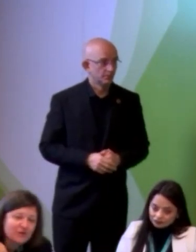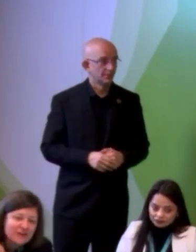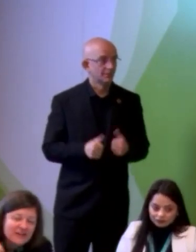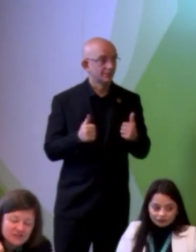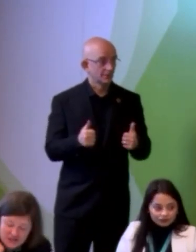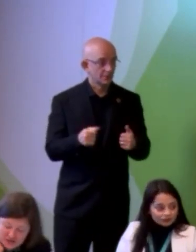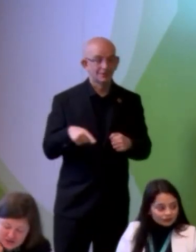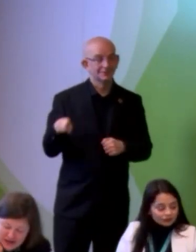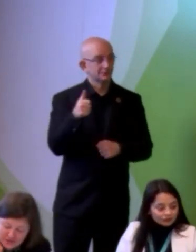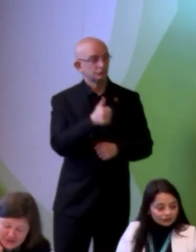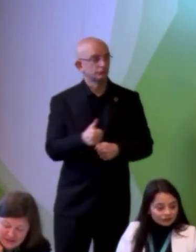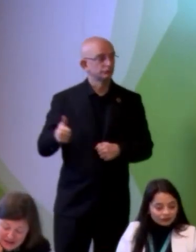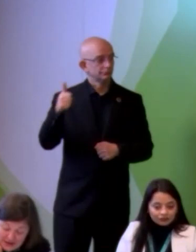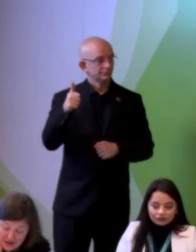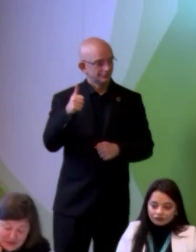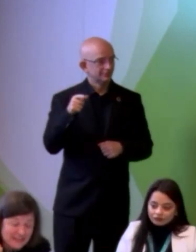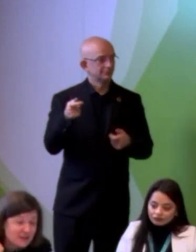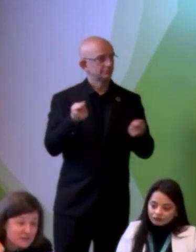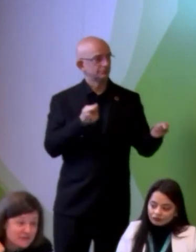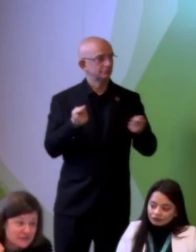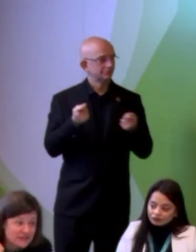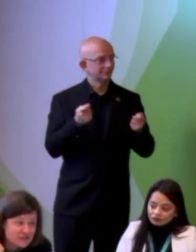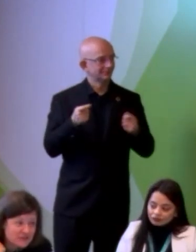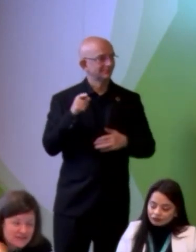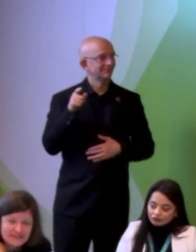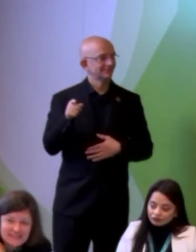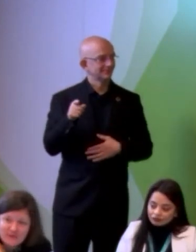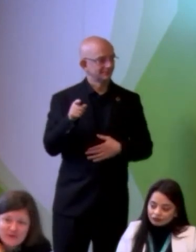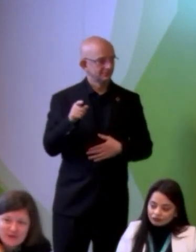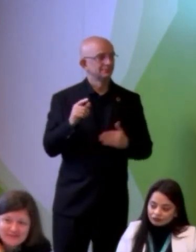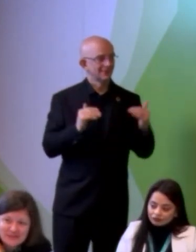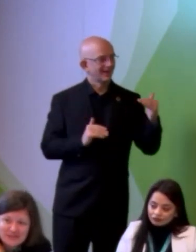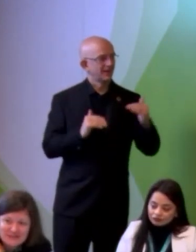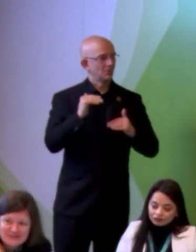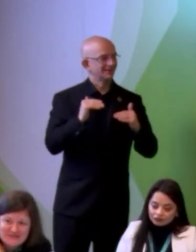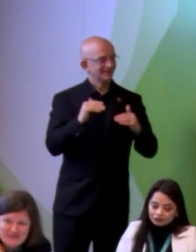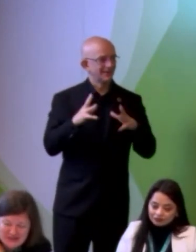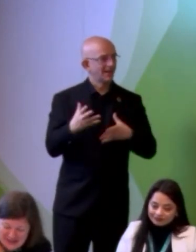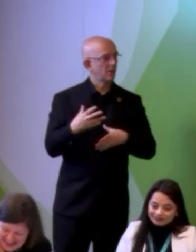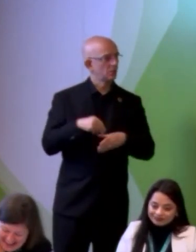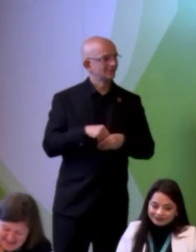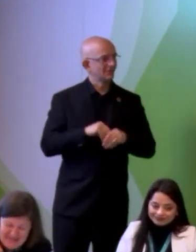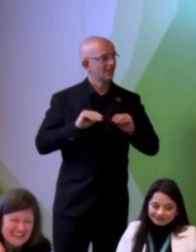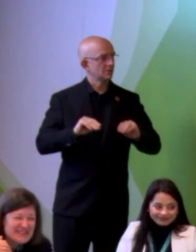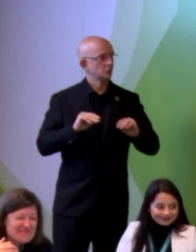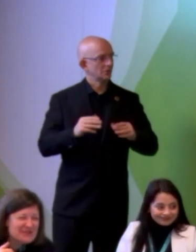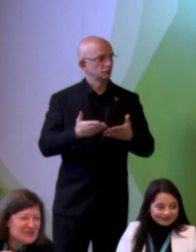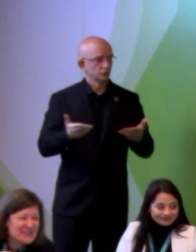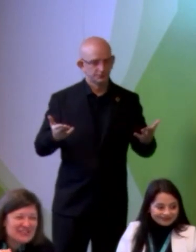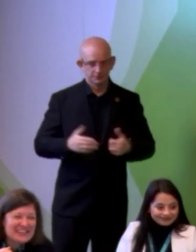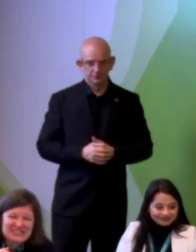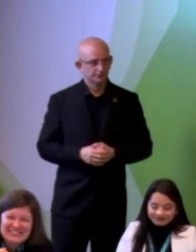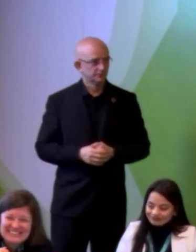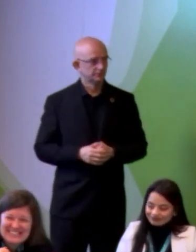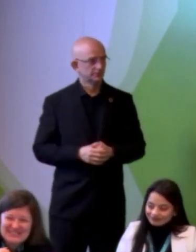General for Gender Equity and Inclusive Education, which I think is one of the best job titles I've ever heard, in the Ministry